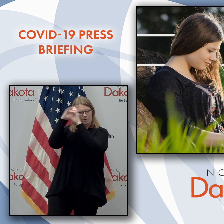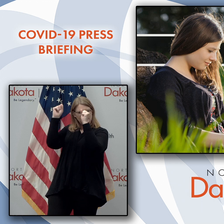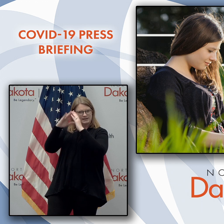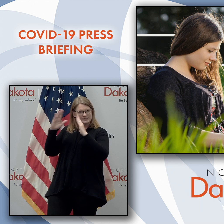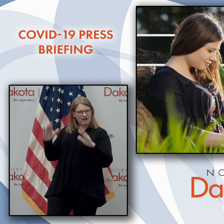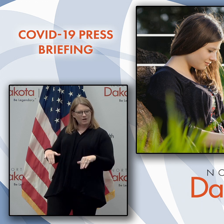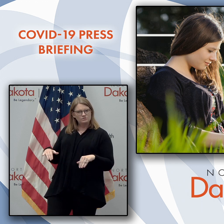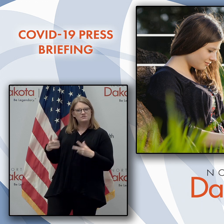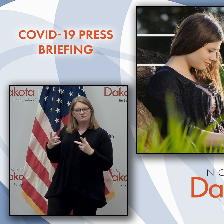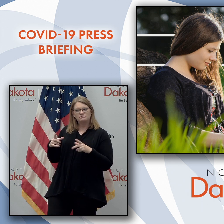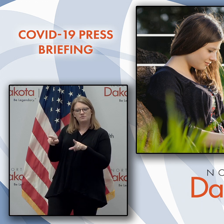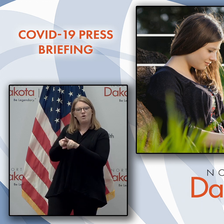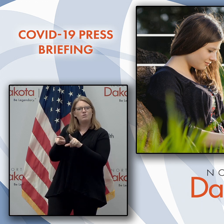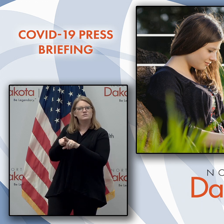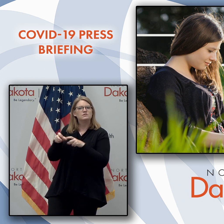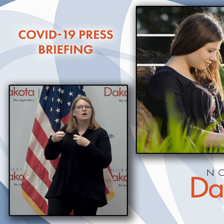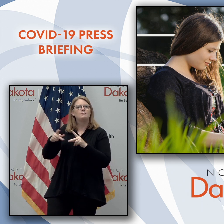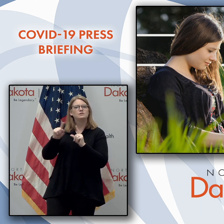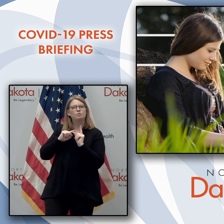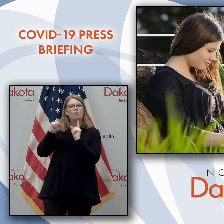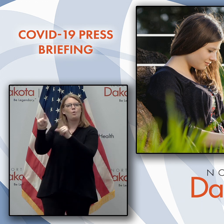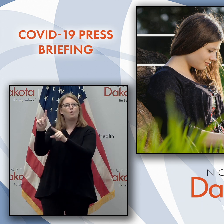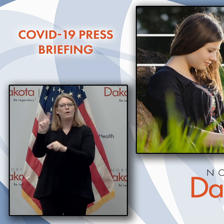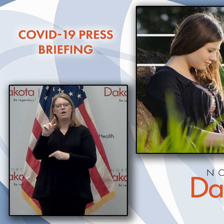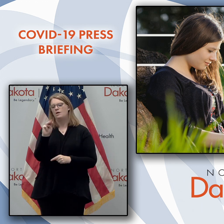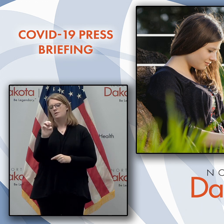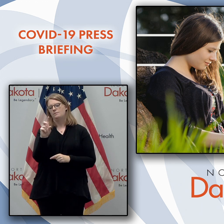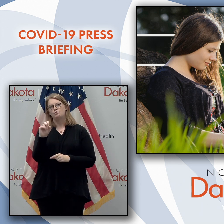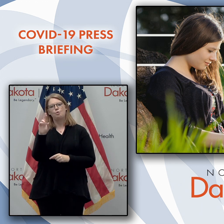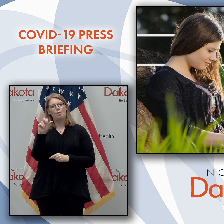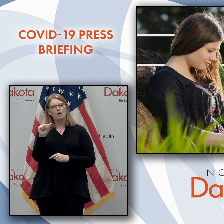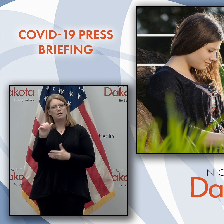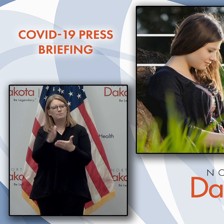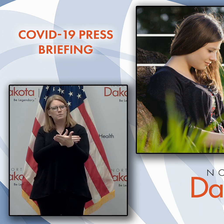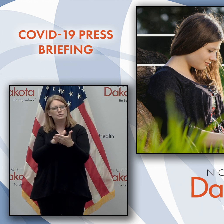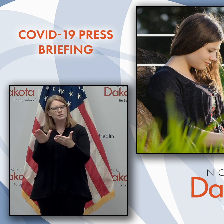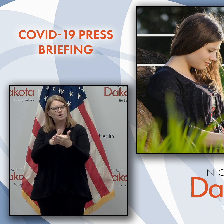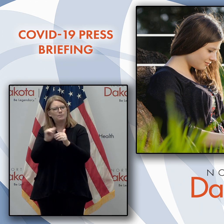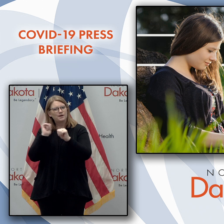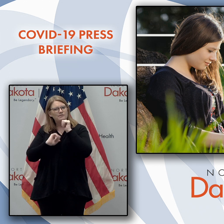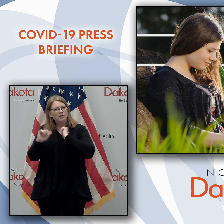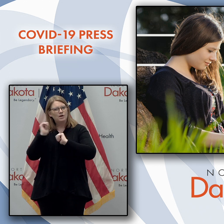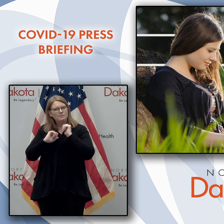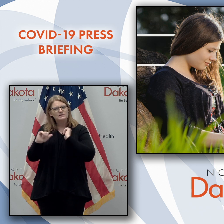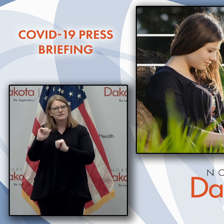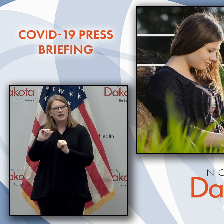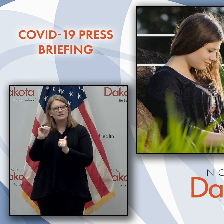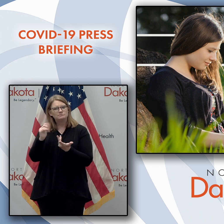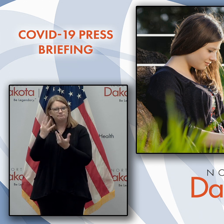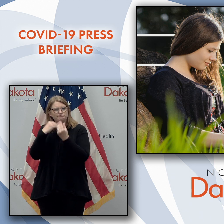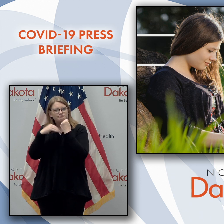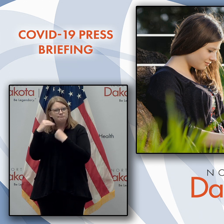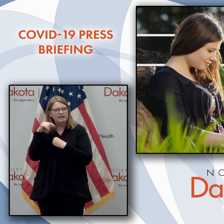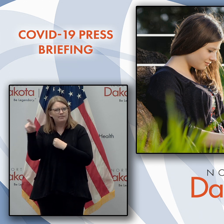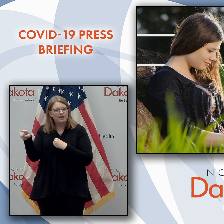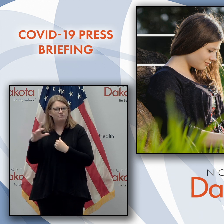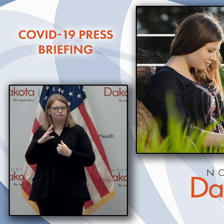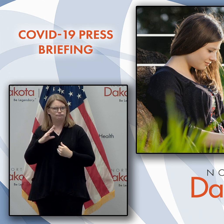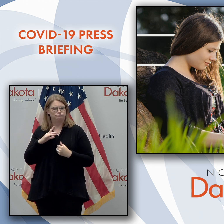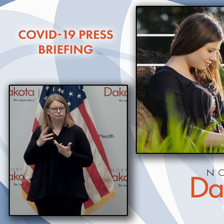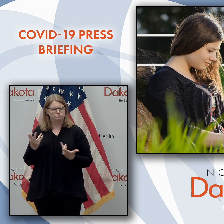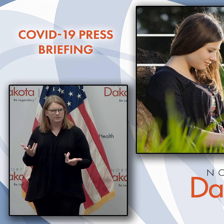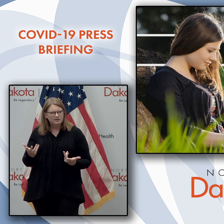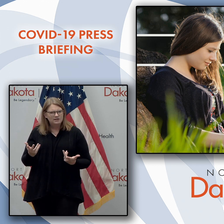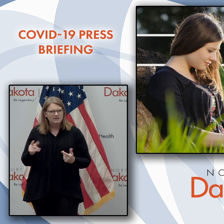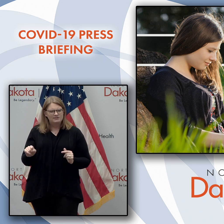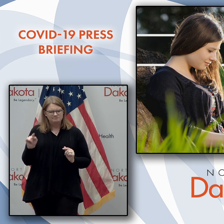also have an opportunity to attend the Medora Musical and the Pitchfork Fondue. That's for Dickinson State students. So again, a number of things